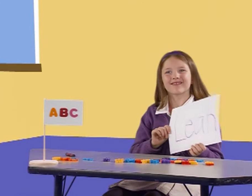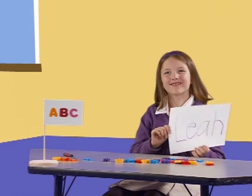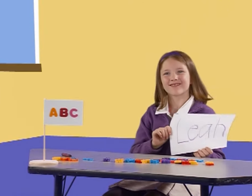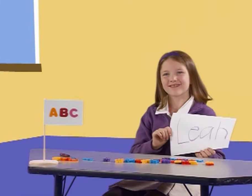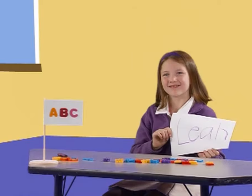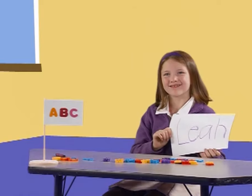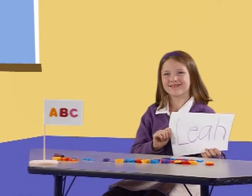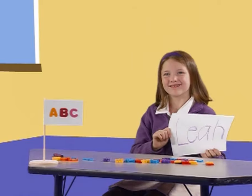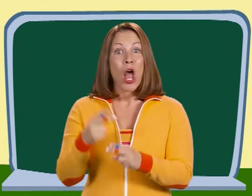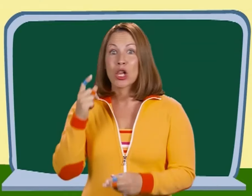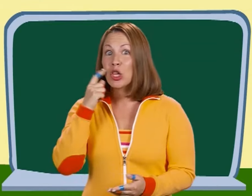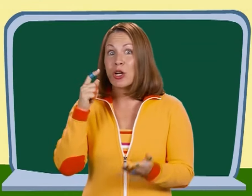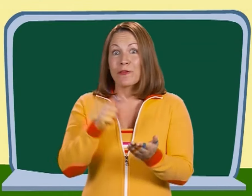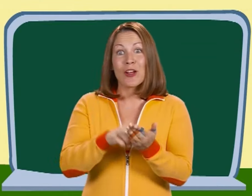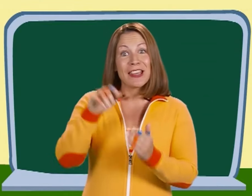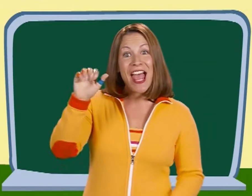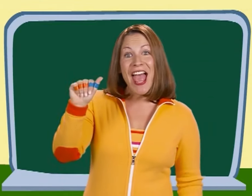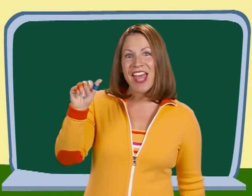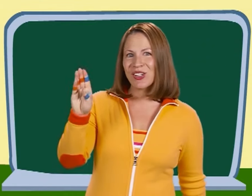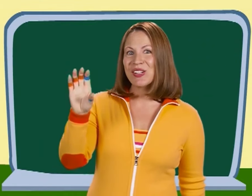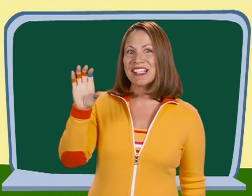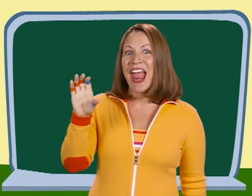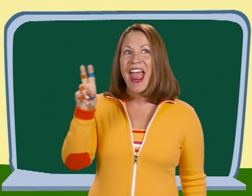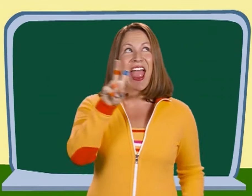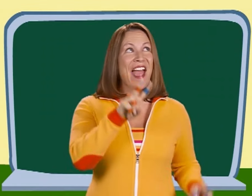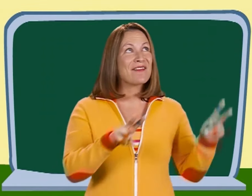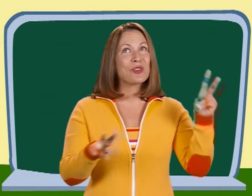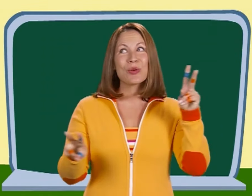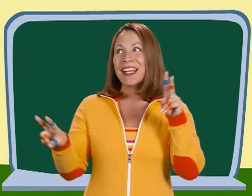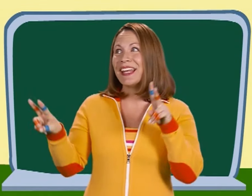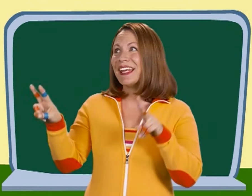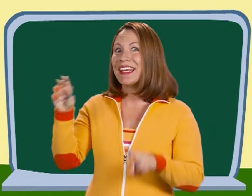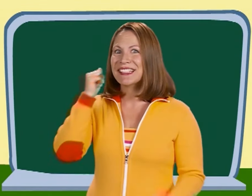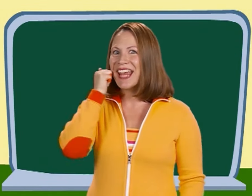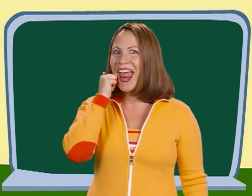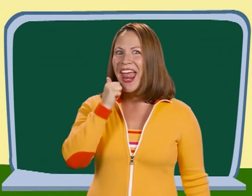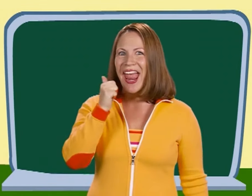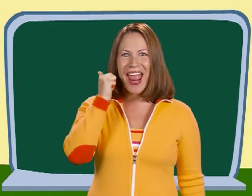write your name. Look for letters every day.